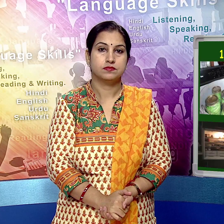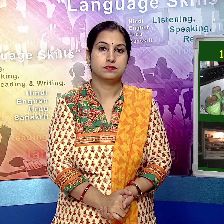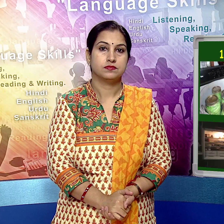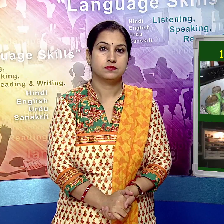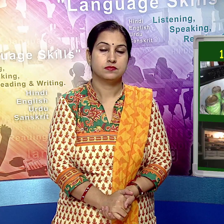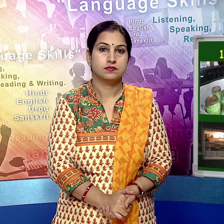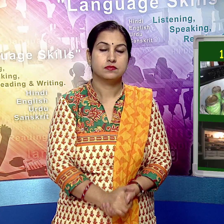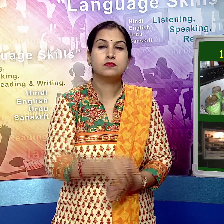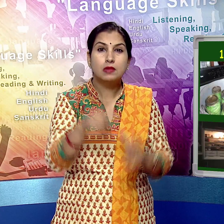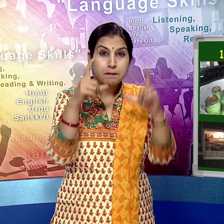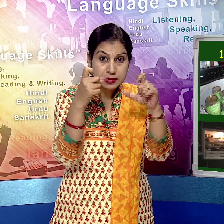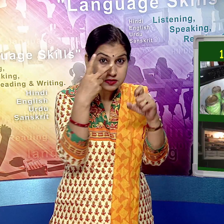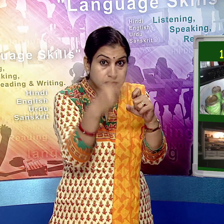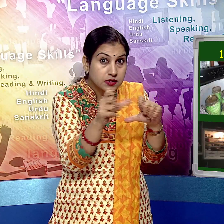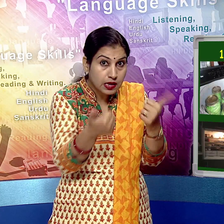You can see in the picture,